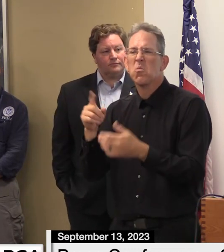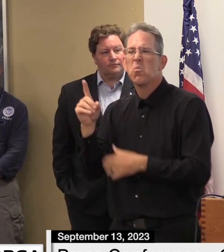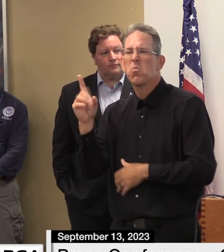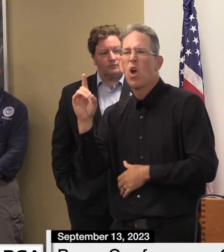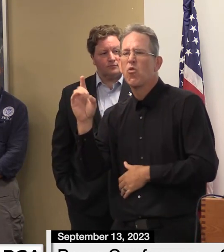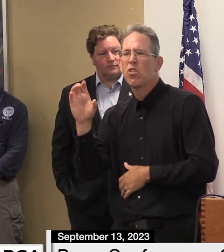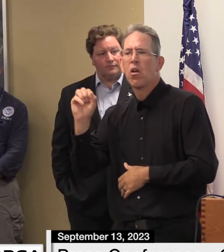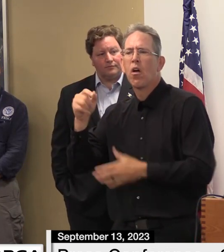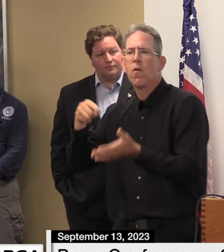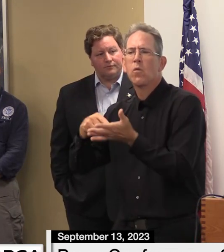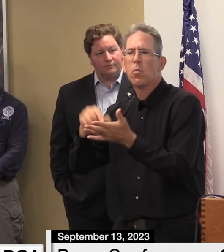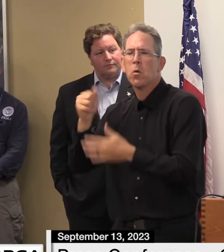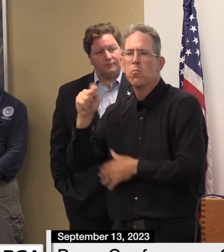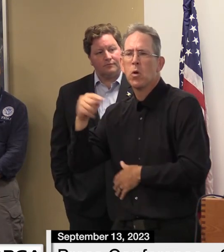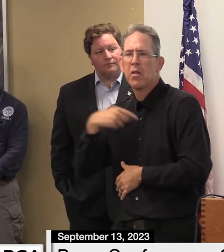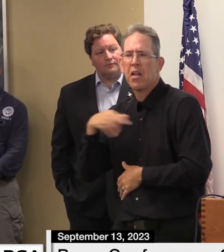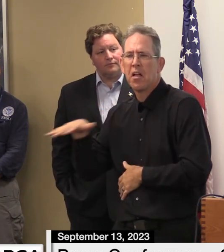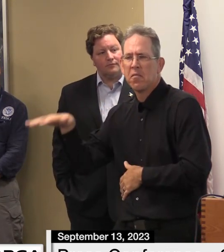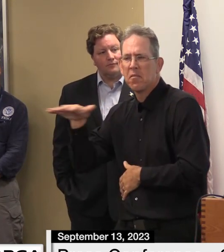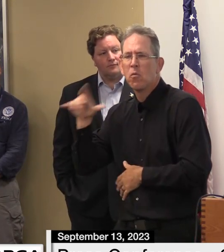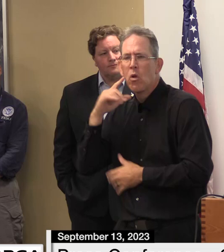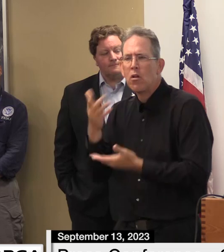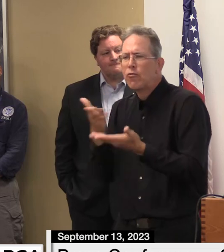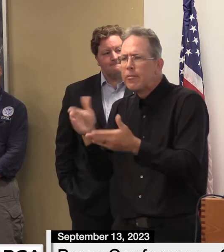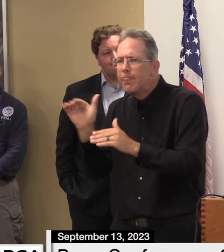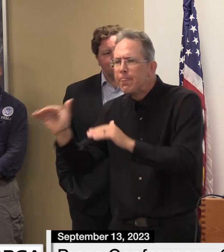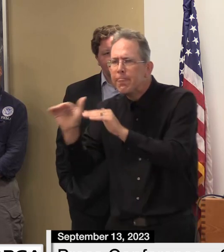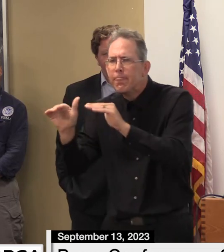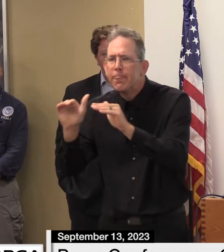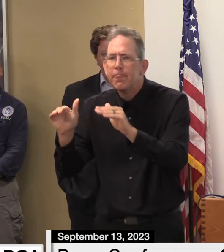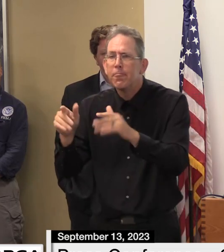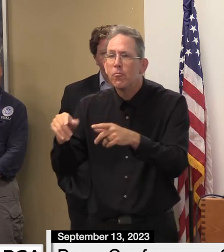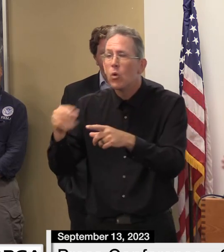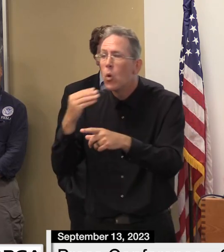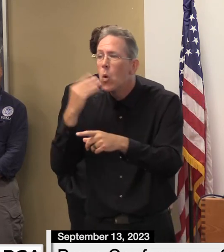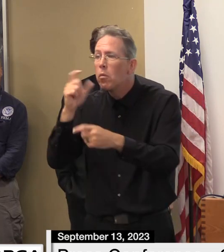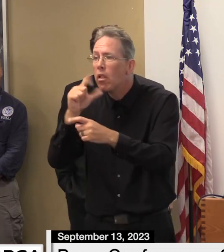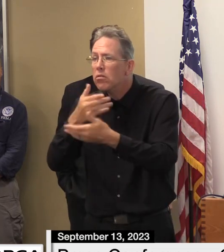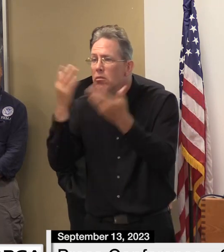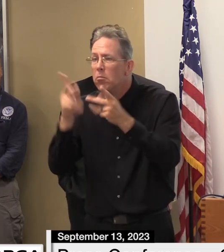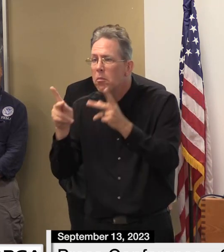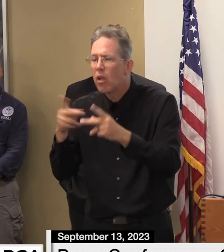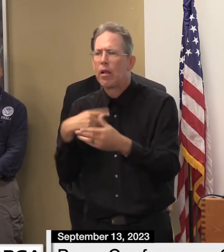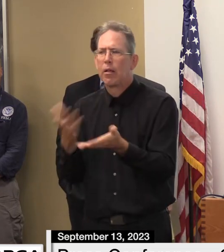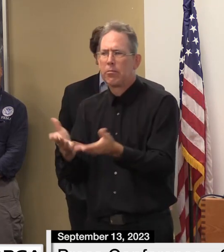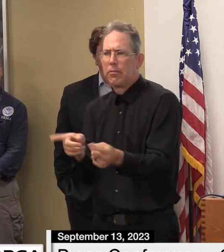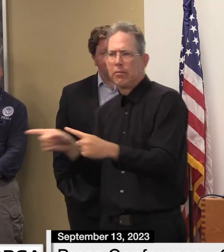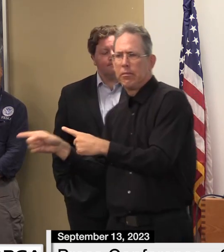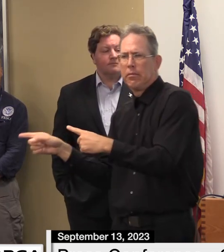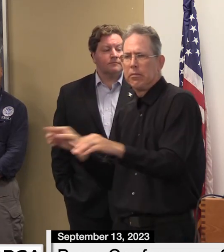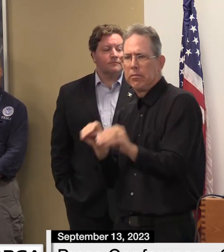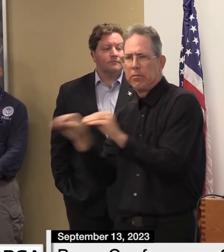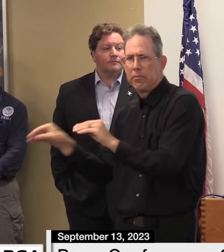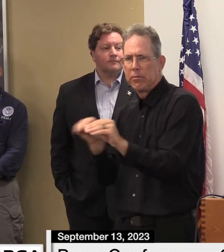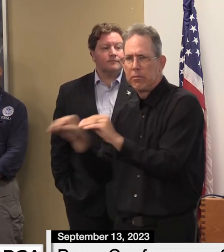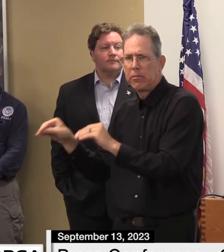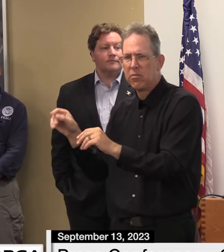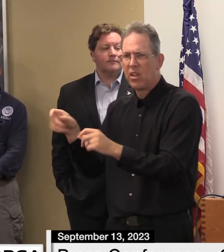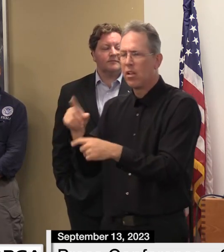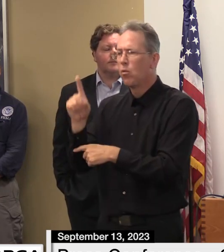rental programs will serve those who are exiting homelessness. So it's a broad spectrum of who we're trying to address